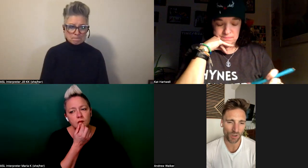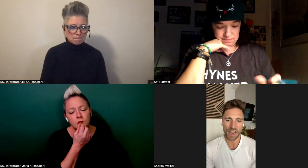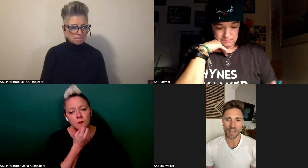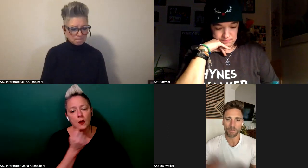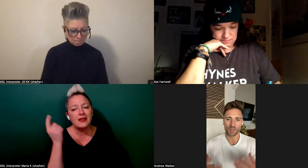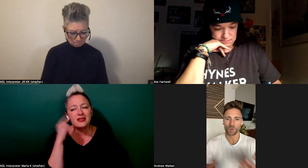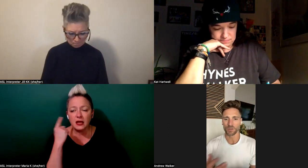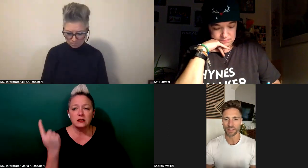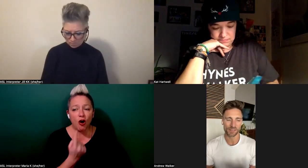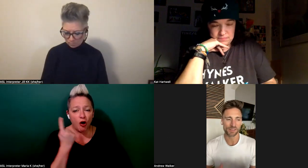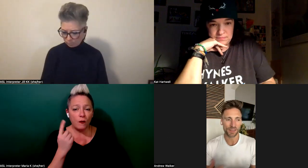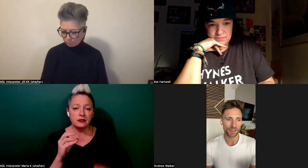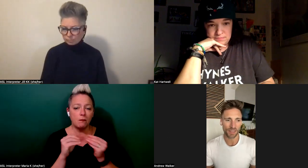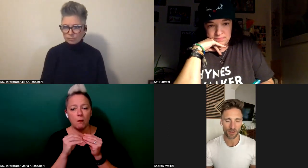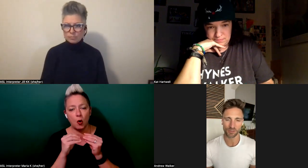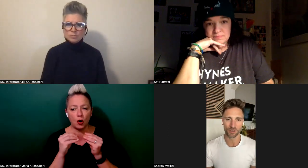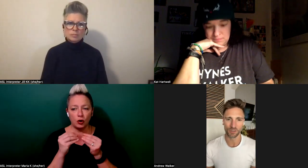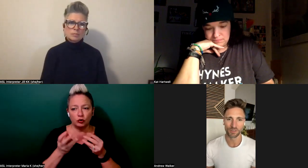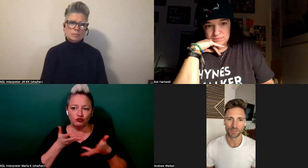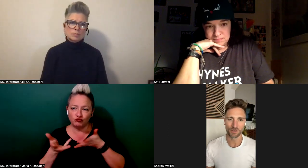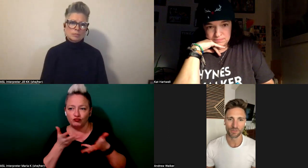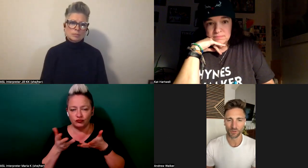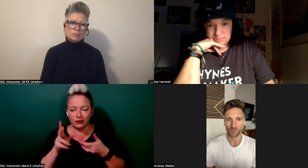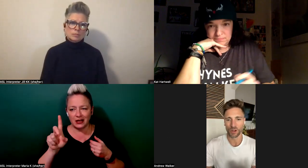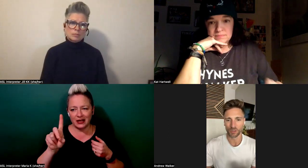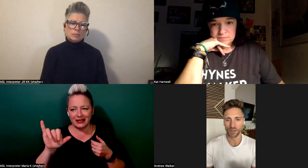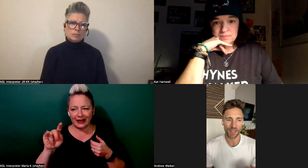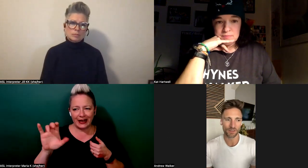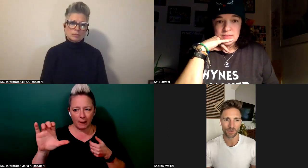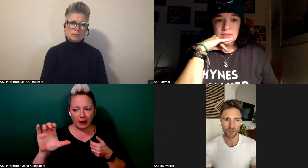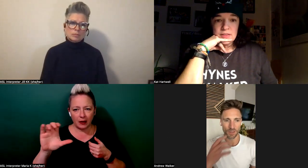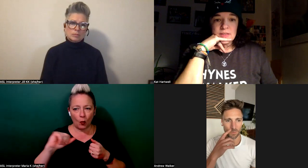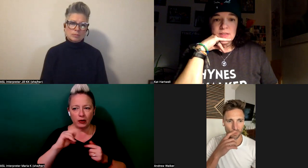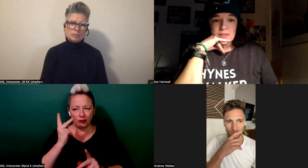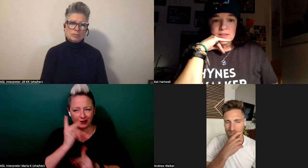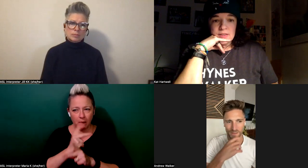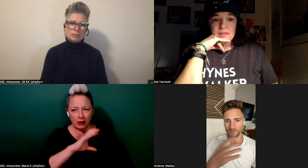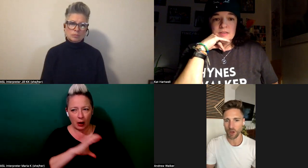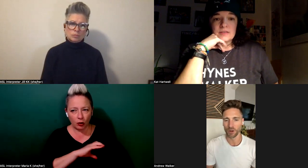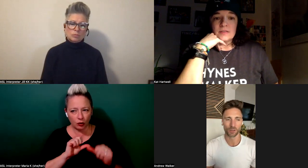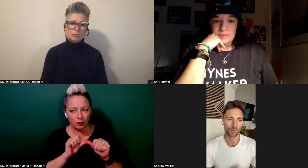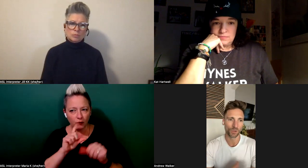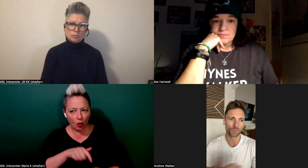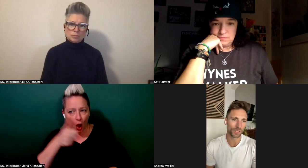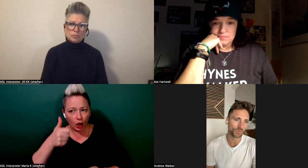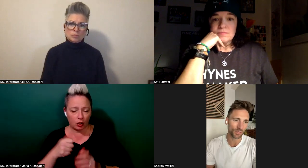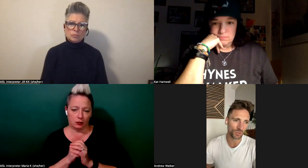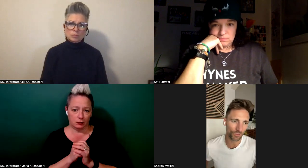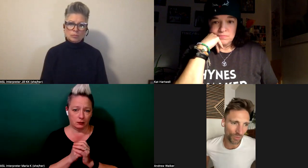it's more dynamic when you get to sit in a character for longer. And in the world of Hallmark,